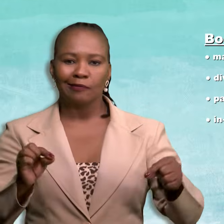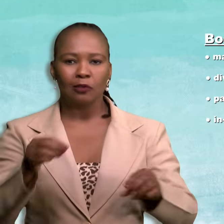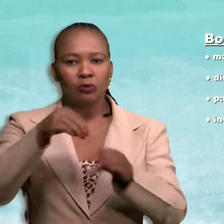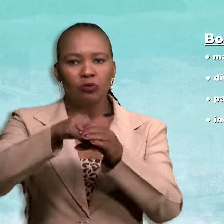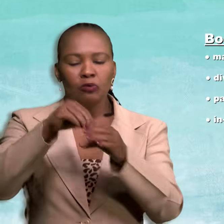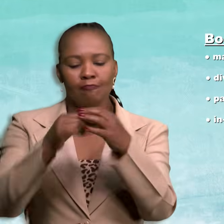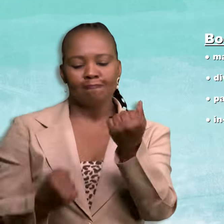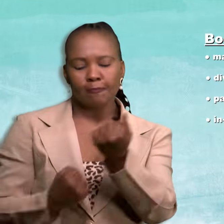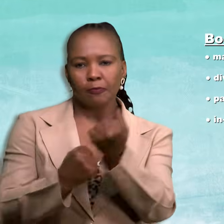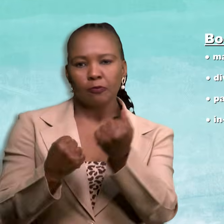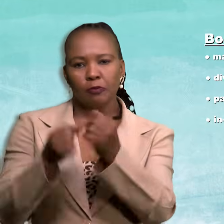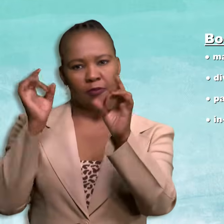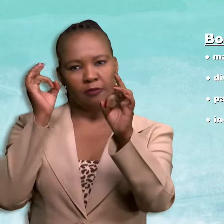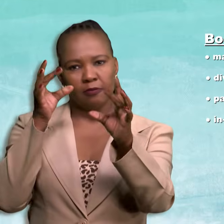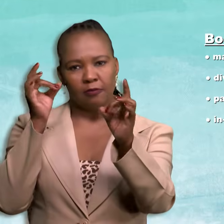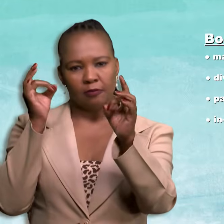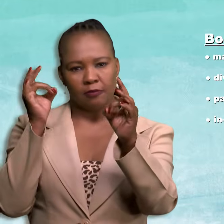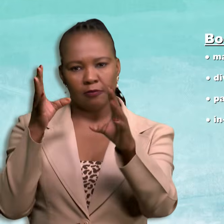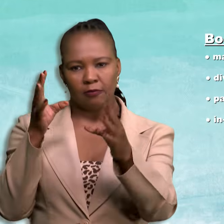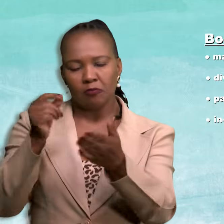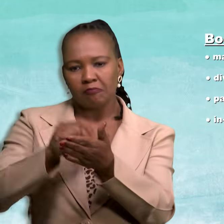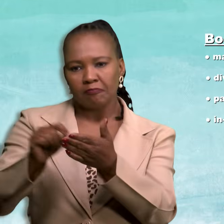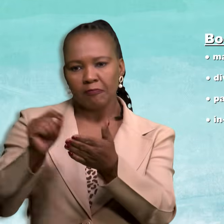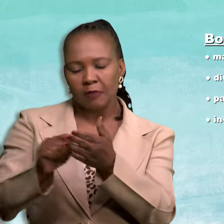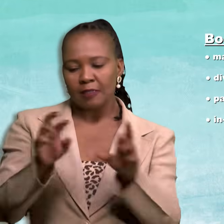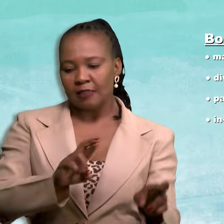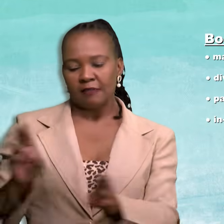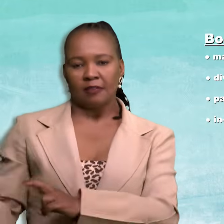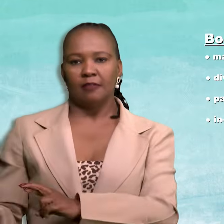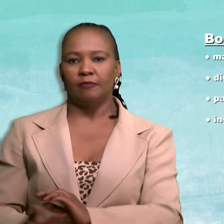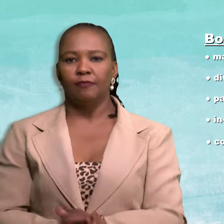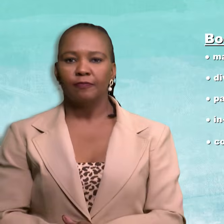supporting information and in-text references.